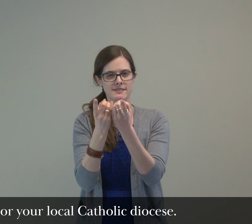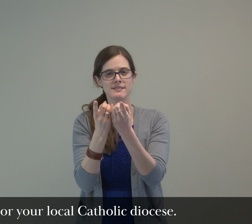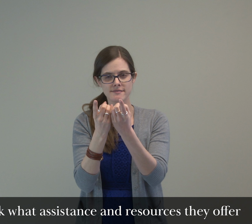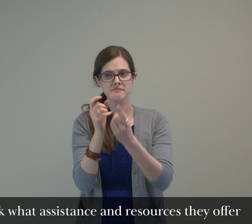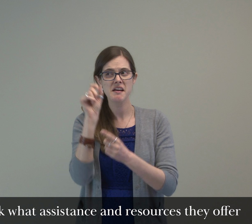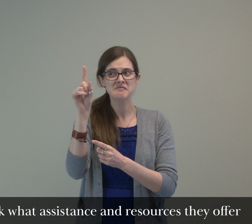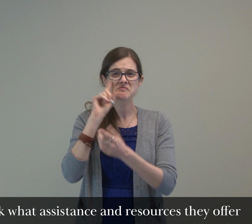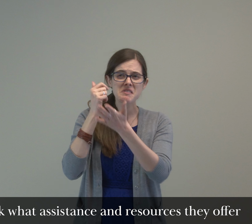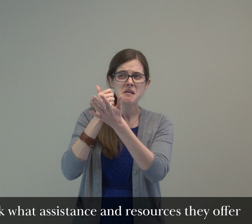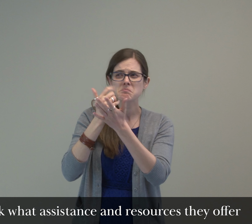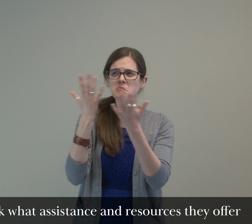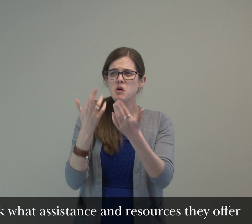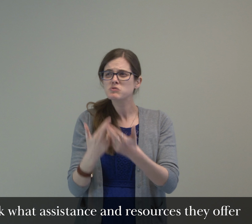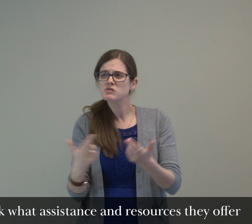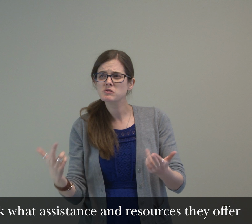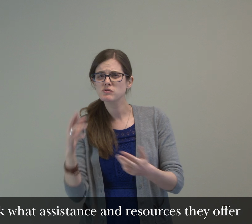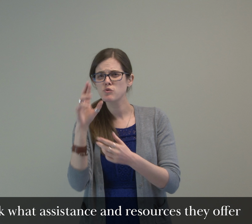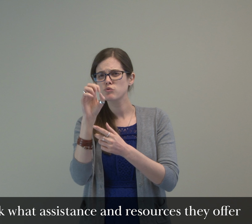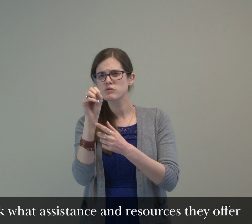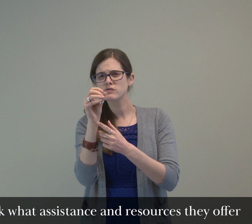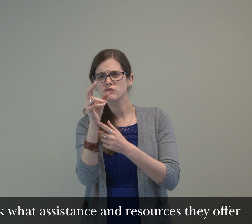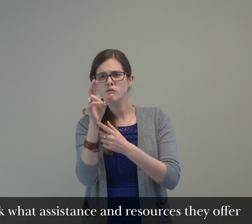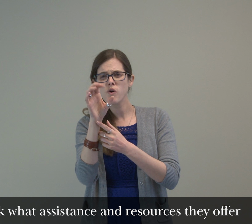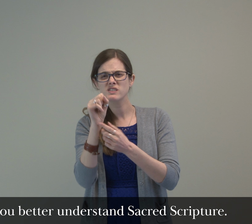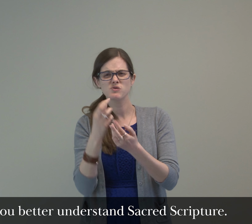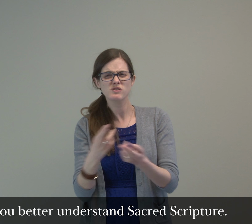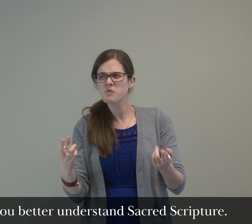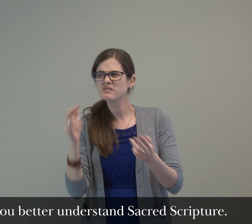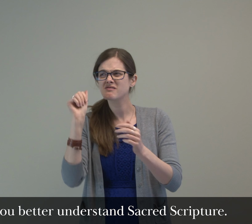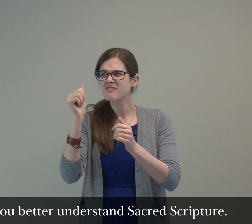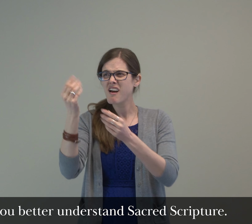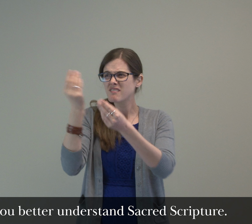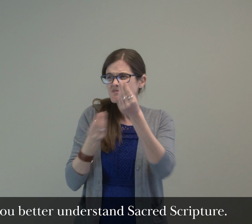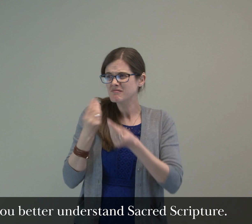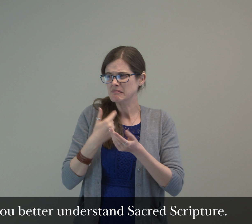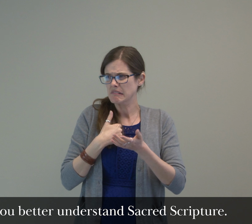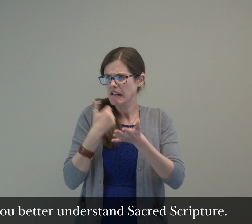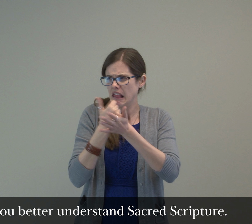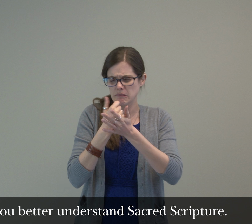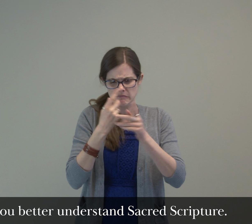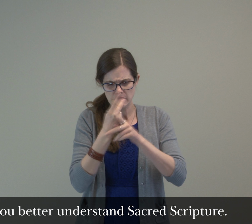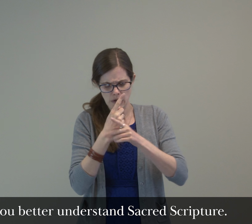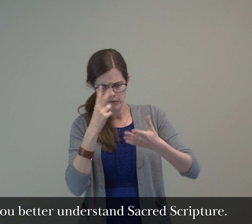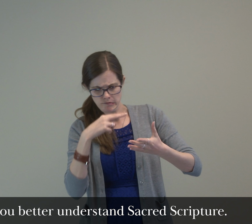You can ask what assistance and resources they offer to help you better understand sacred scripture.